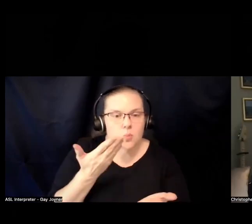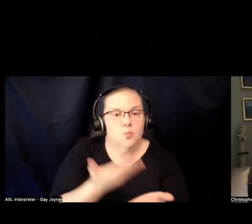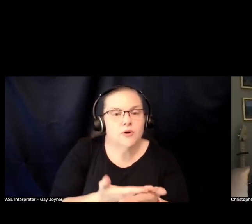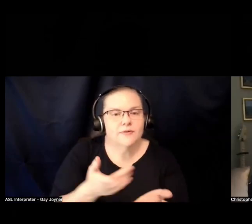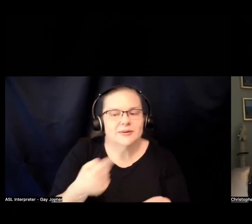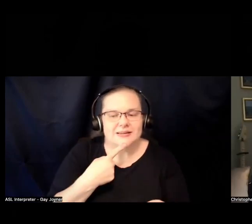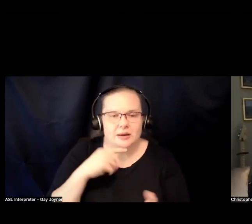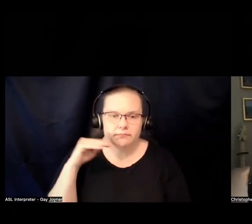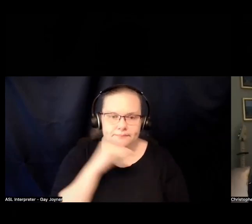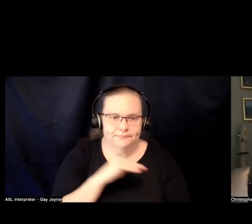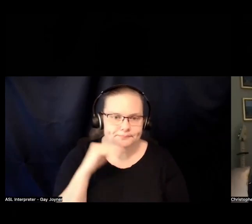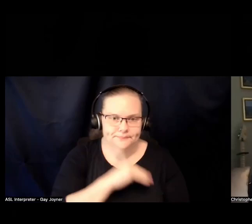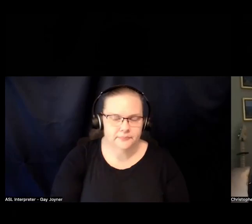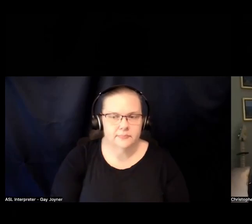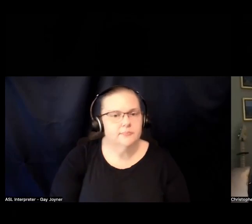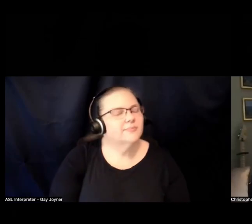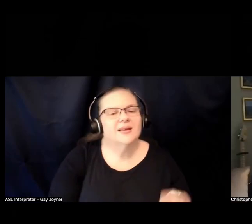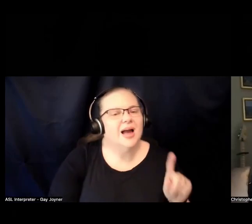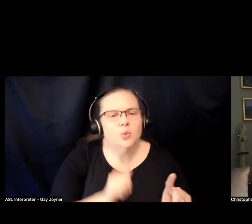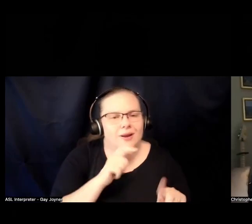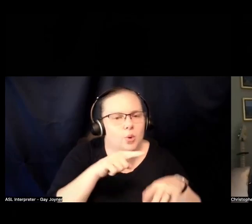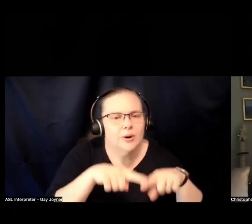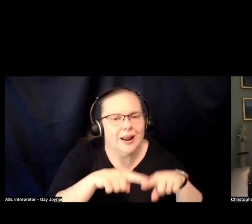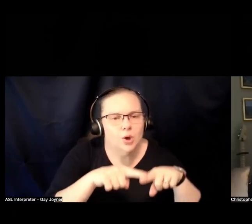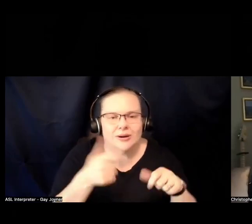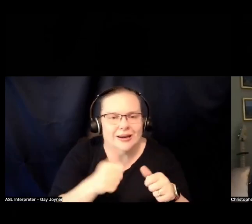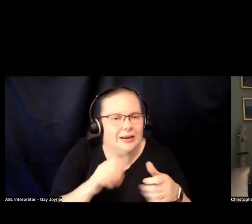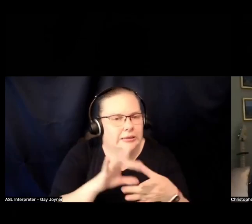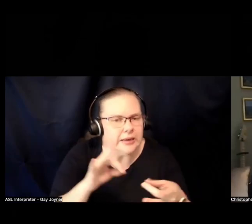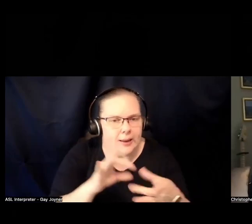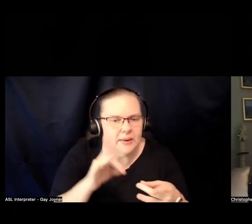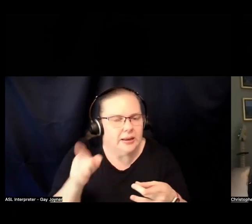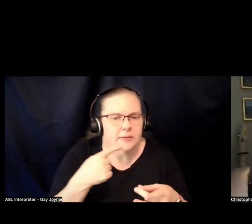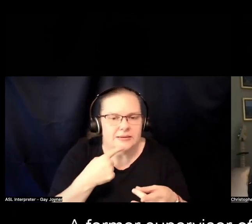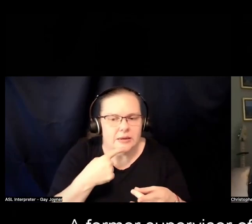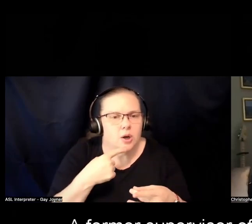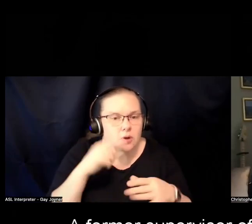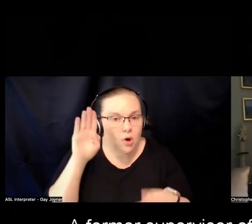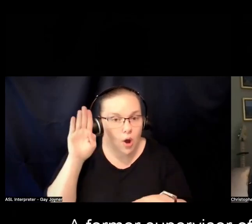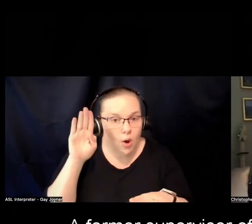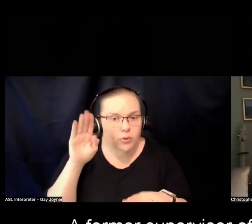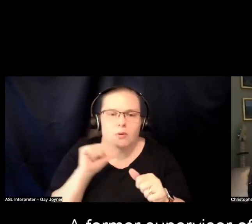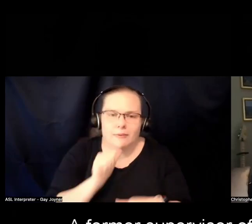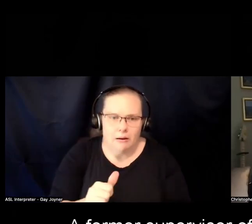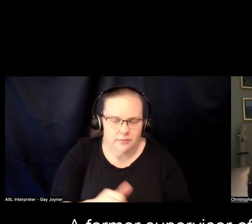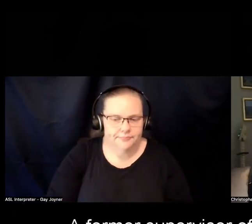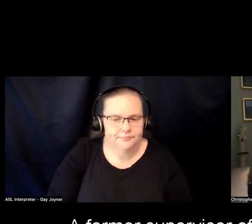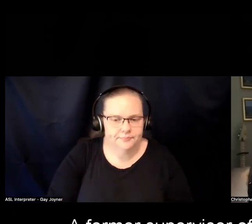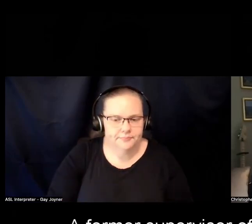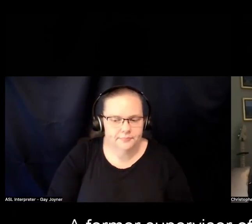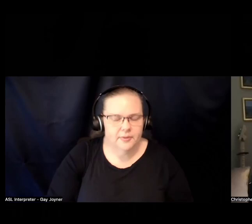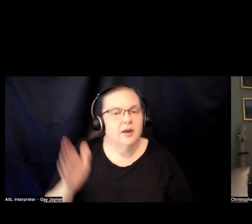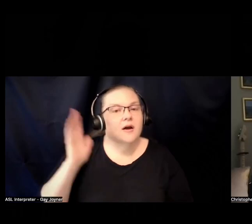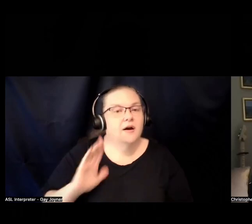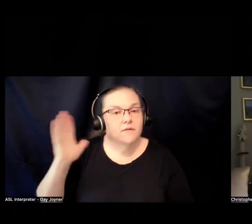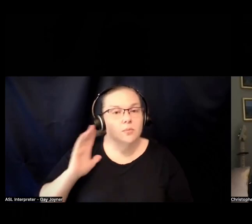complete falsehoods. I wouldn't rely on any statement he made under oath or otherwise. A former supervisor of DeSola's judged him